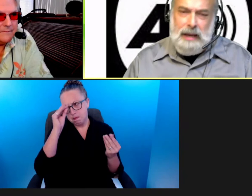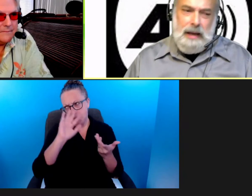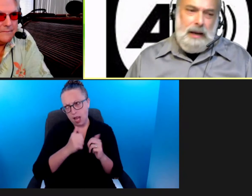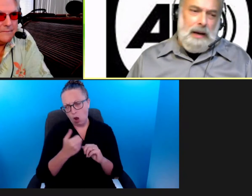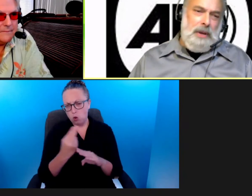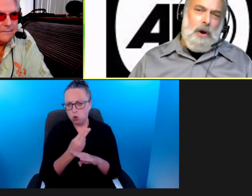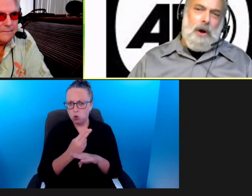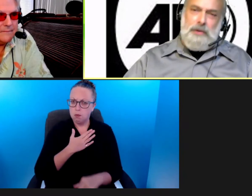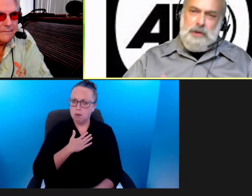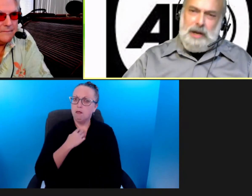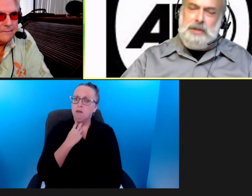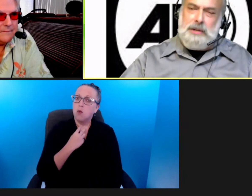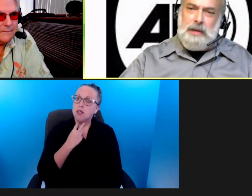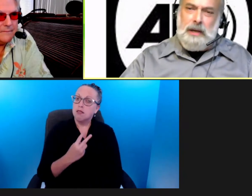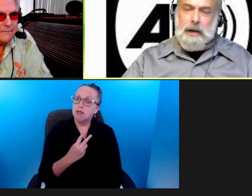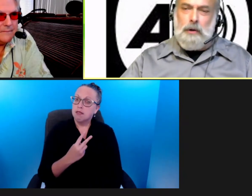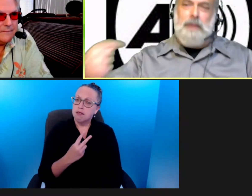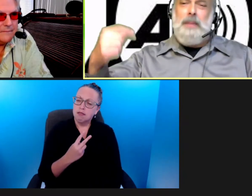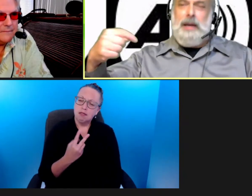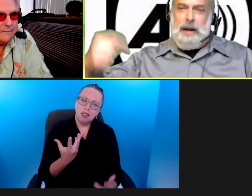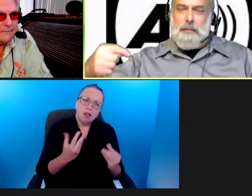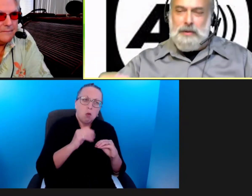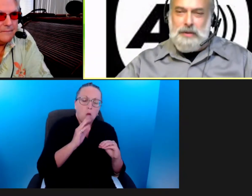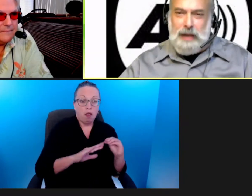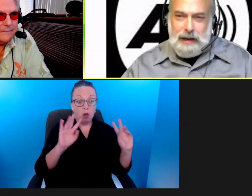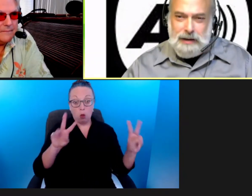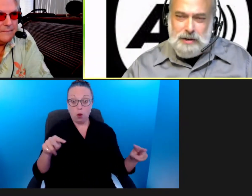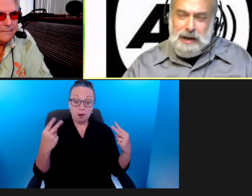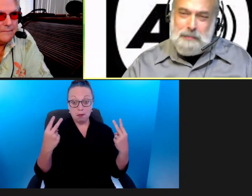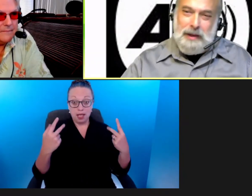voice beyond just, look at me, I'm